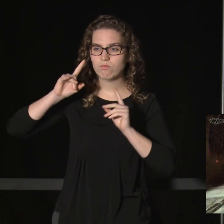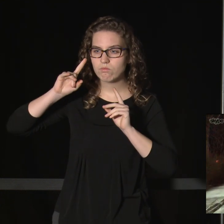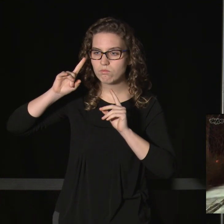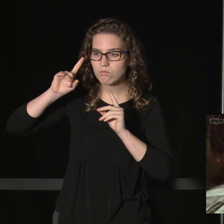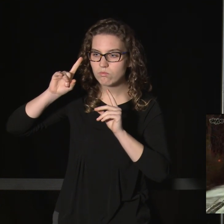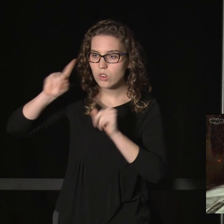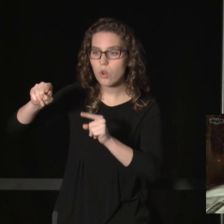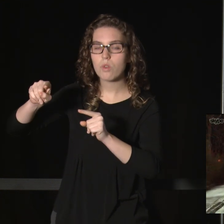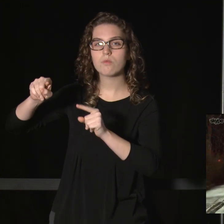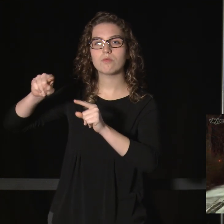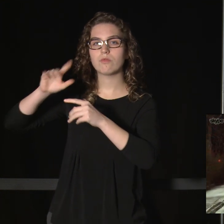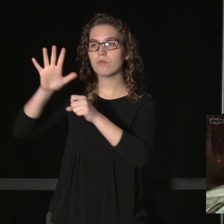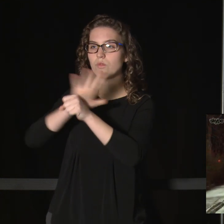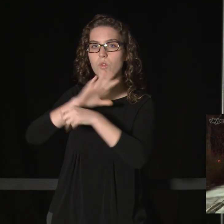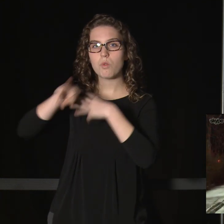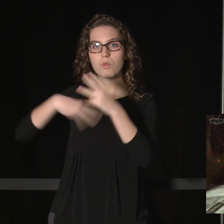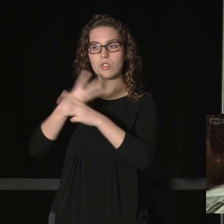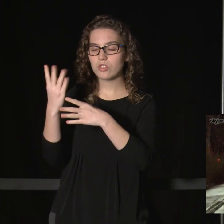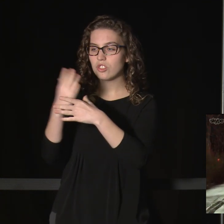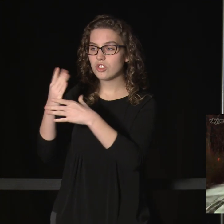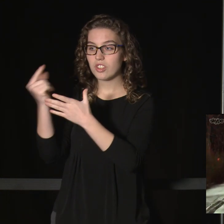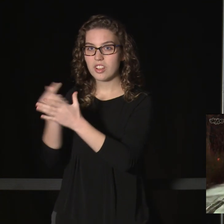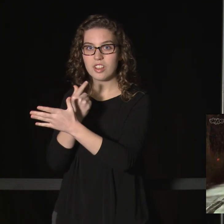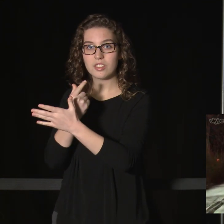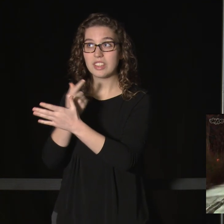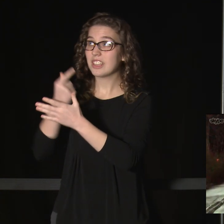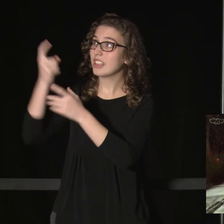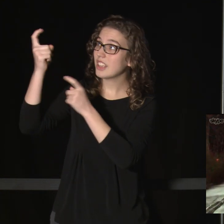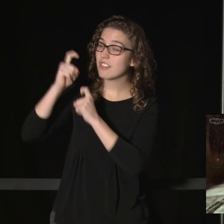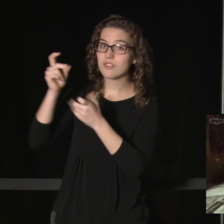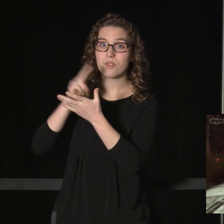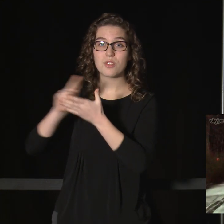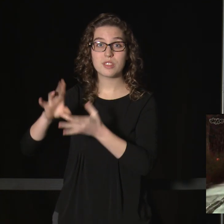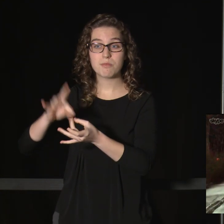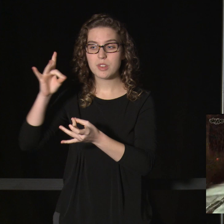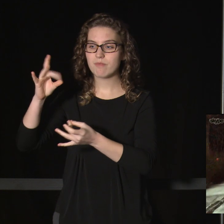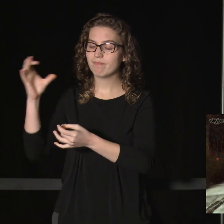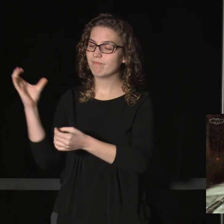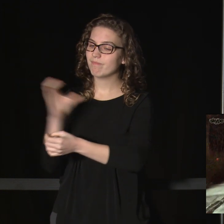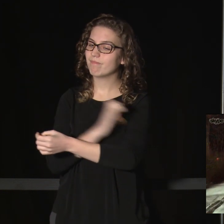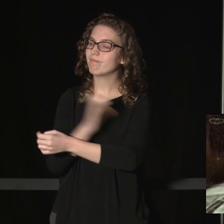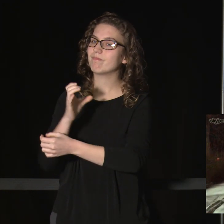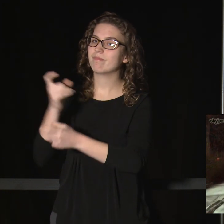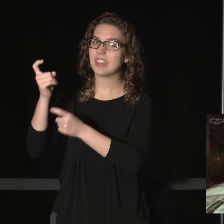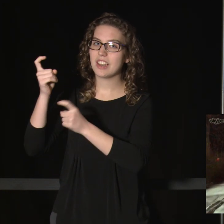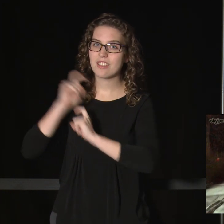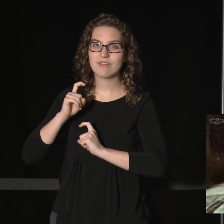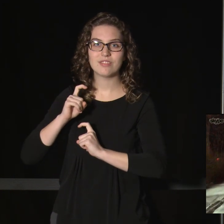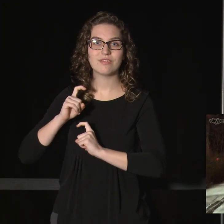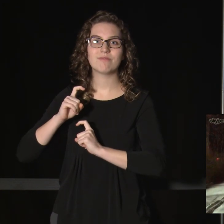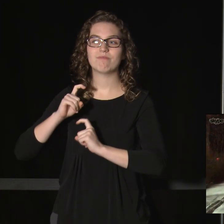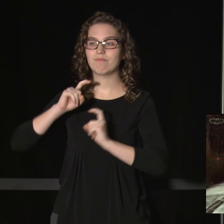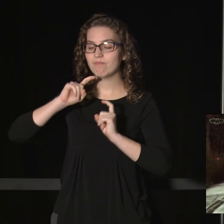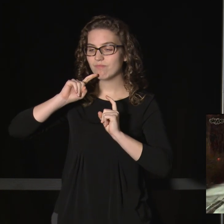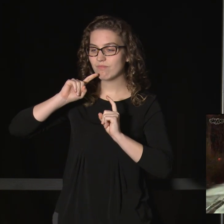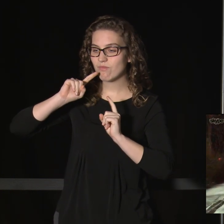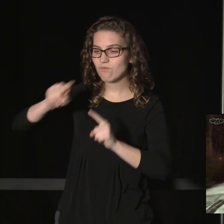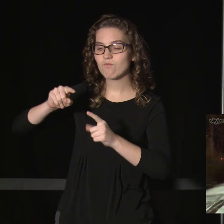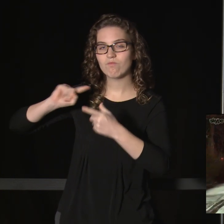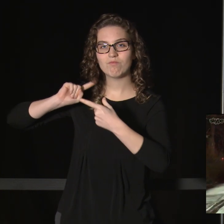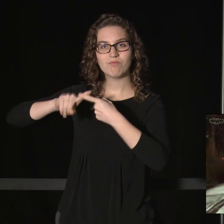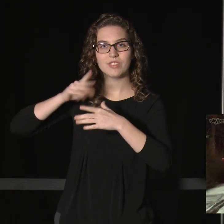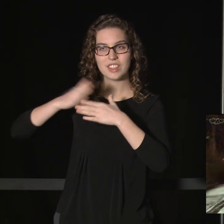gospel. He gave us the Holy Spirit, and he will empower us to go to the end because he promised to be with us to the